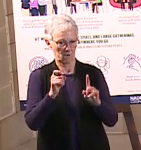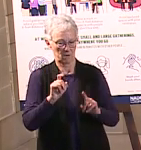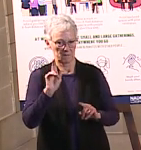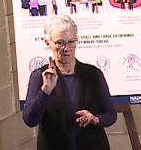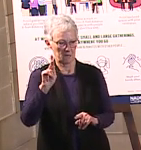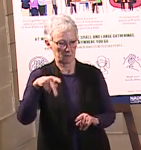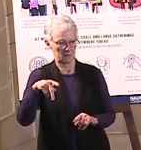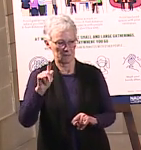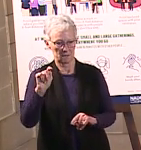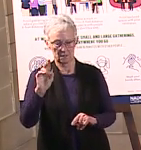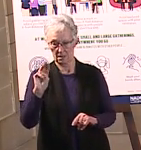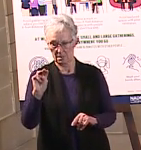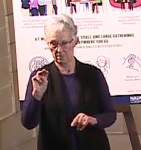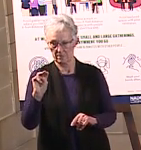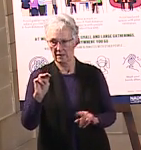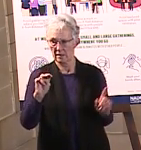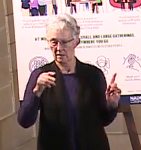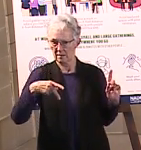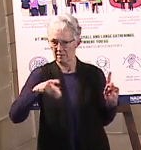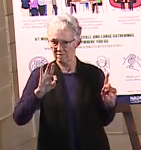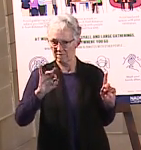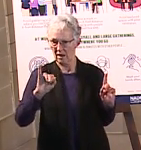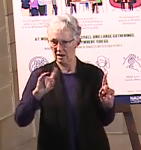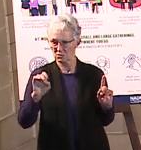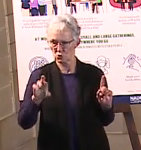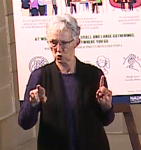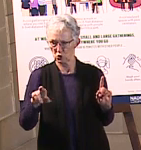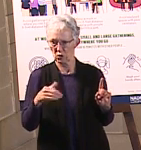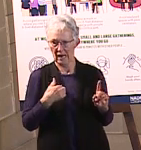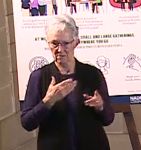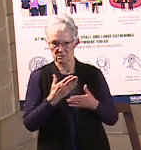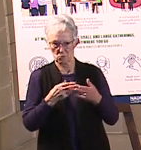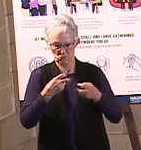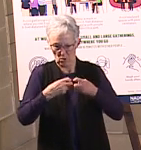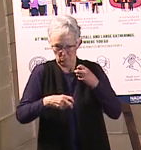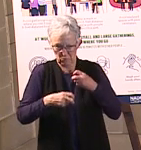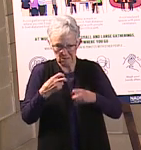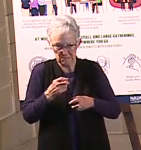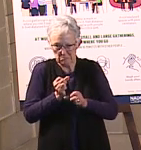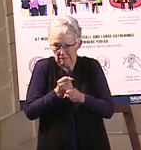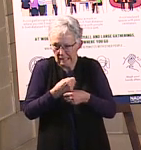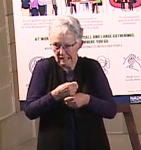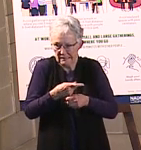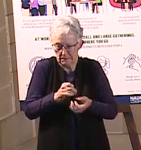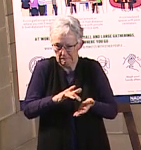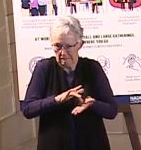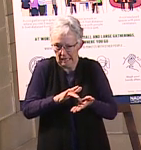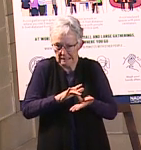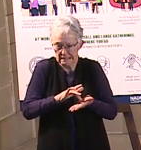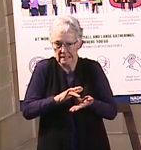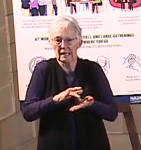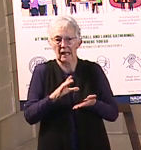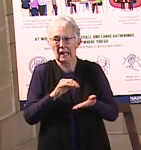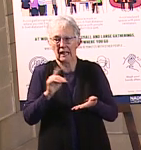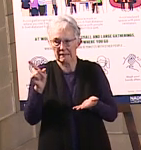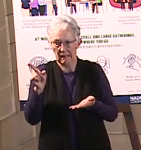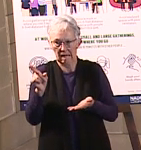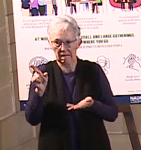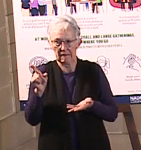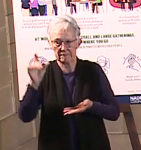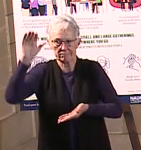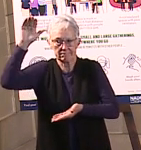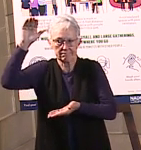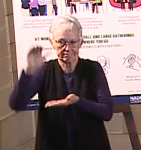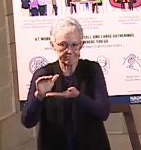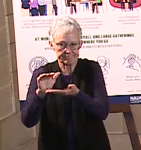if, because Pfizer's apparently had some issues with regard to production, have we been told that our forecasts are going to be